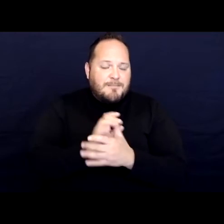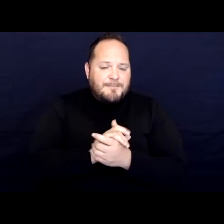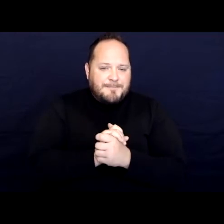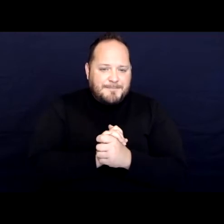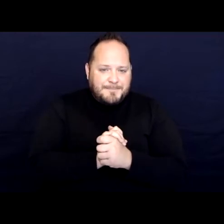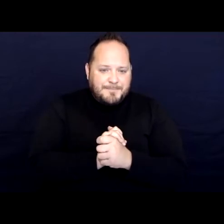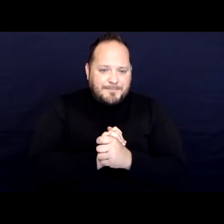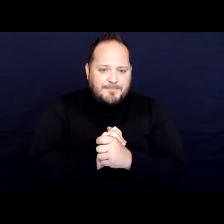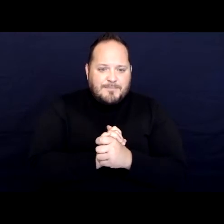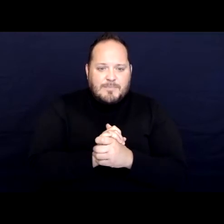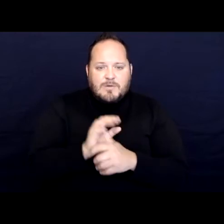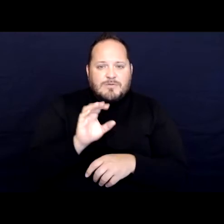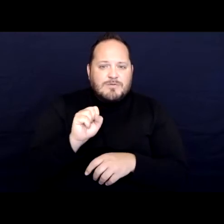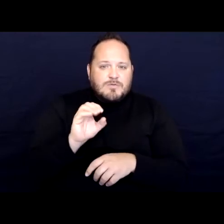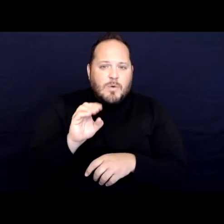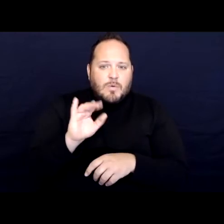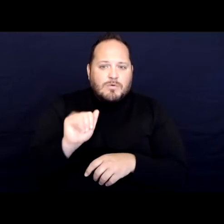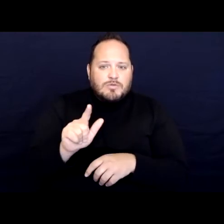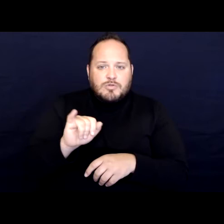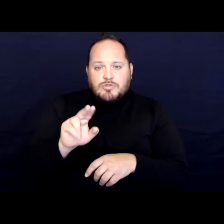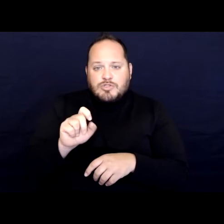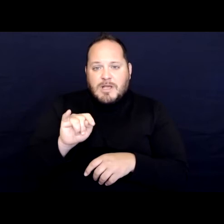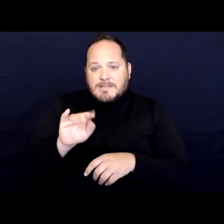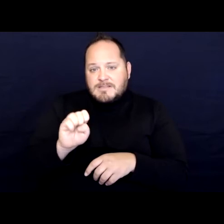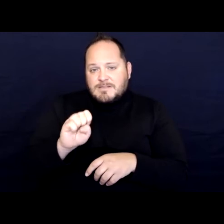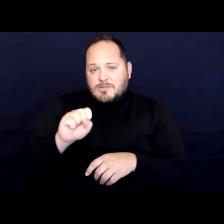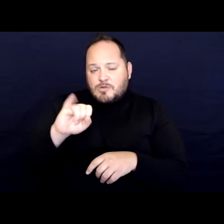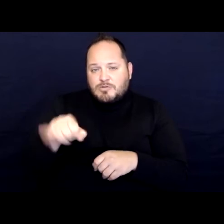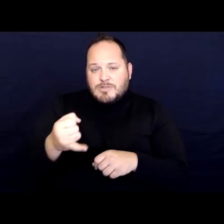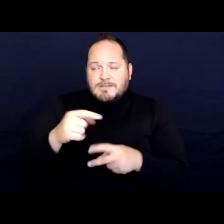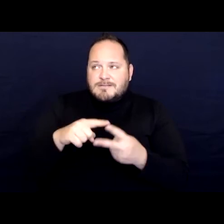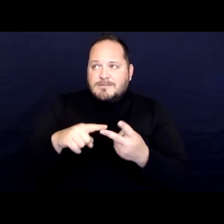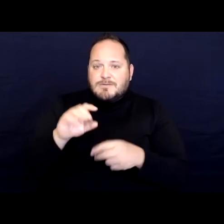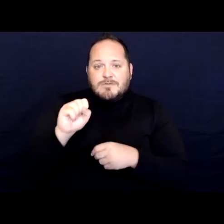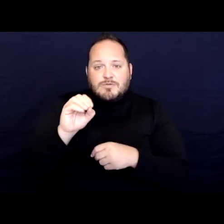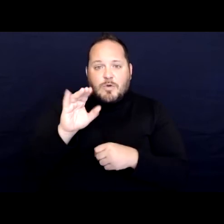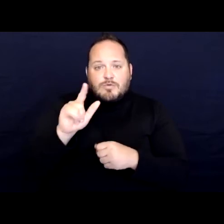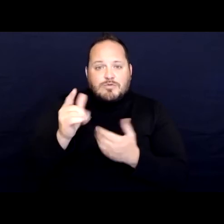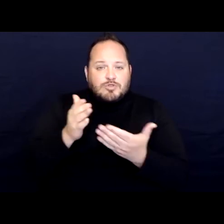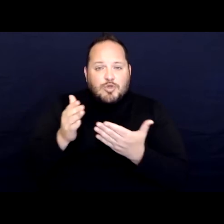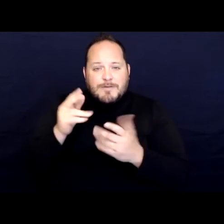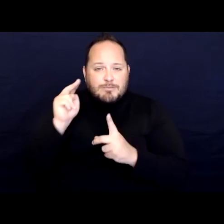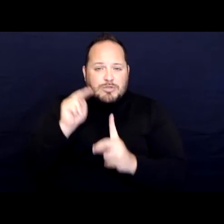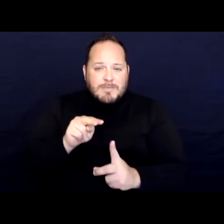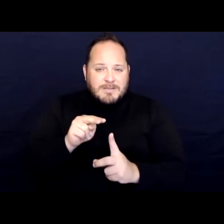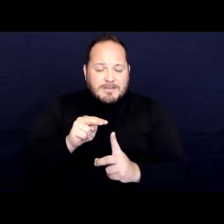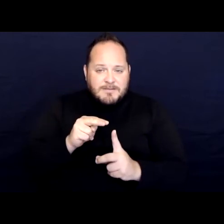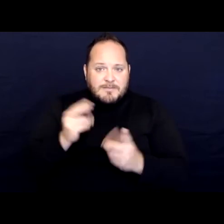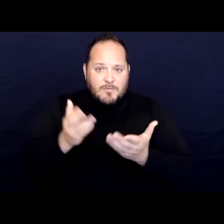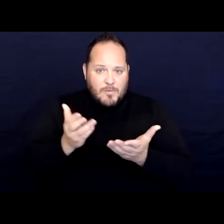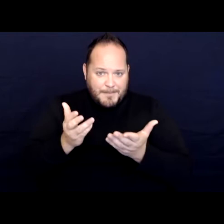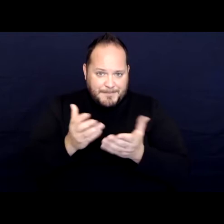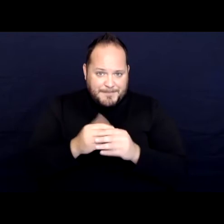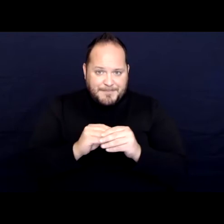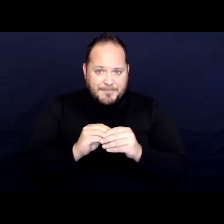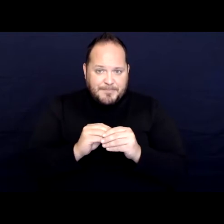a social justice, social service perspective, was that uh, there